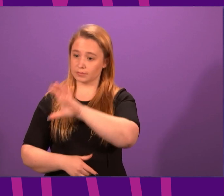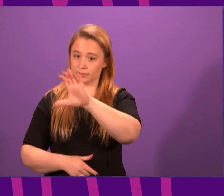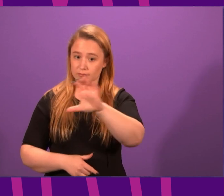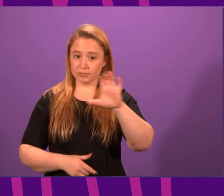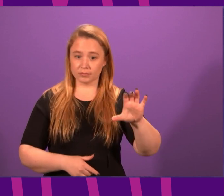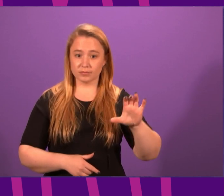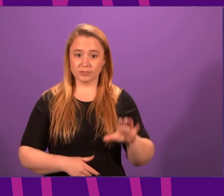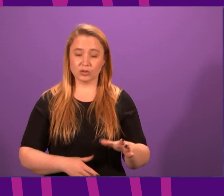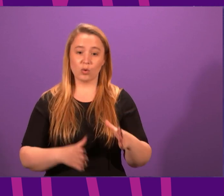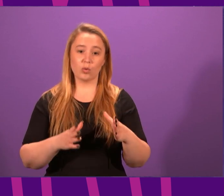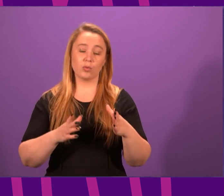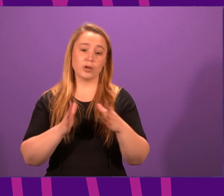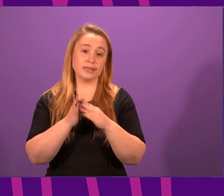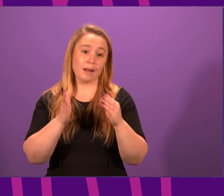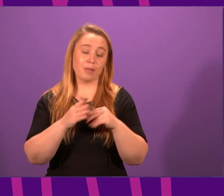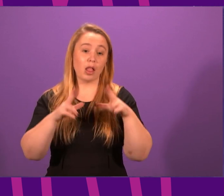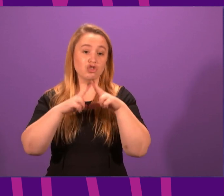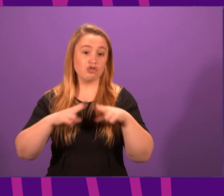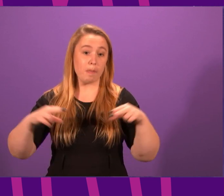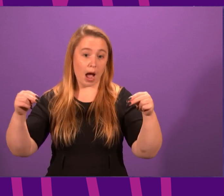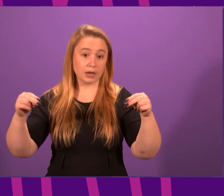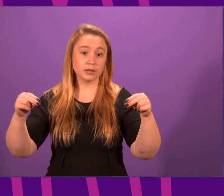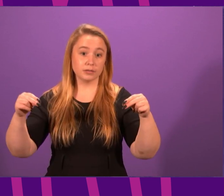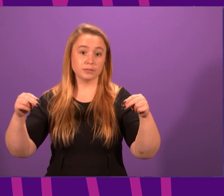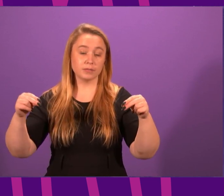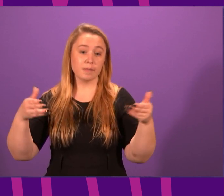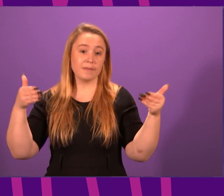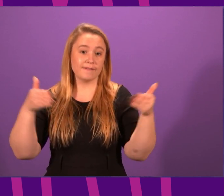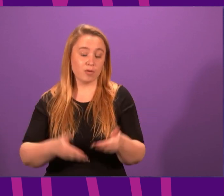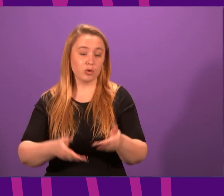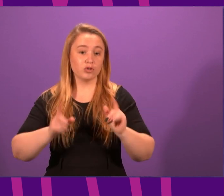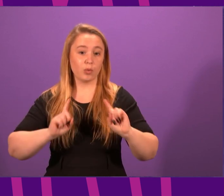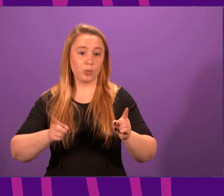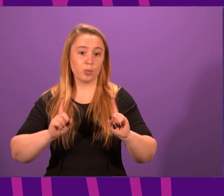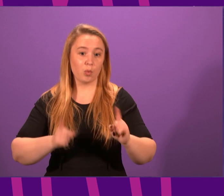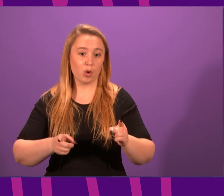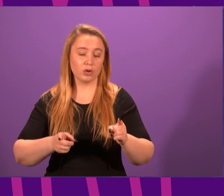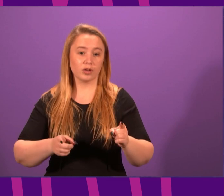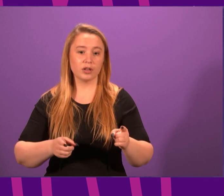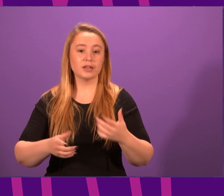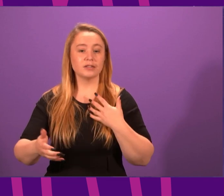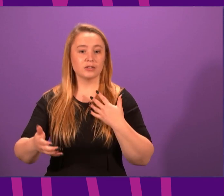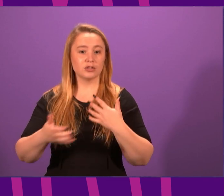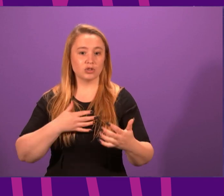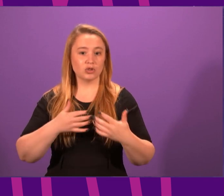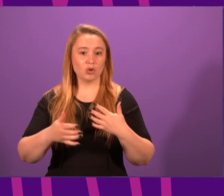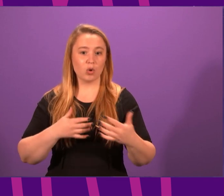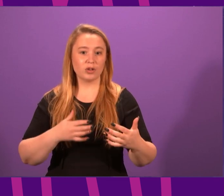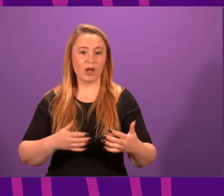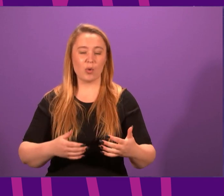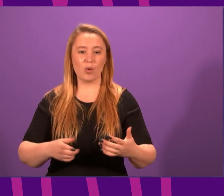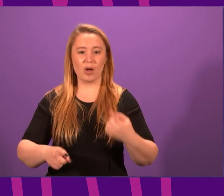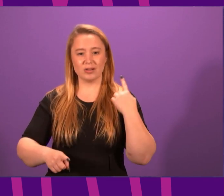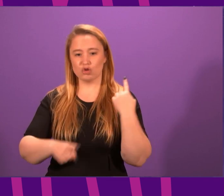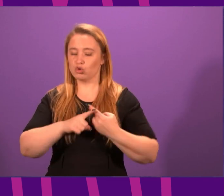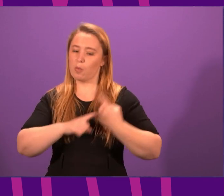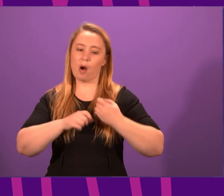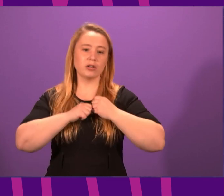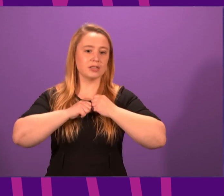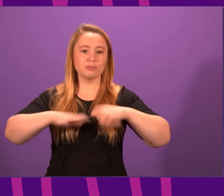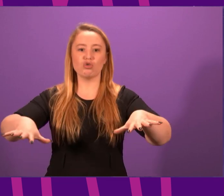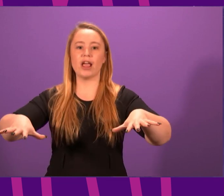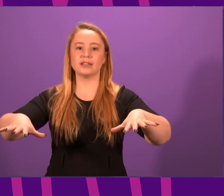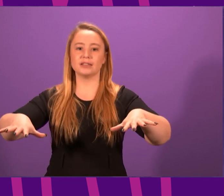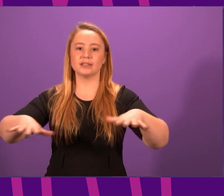for example, in Japan, where they very much focused on the need to deal with so-called super spreaders.